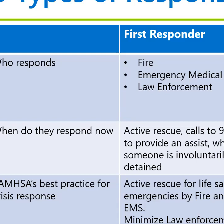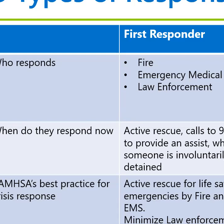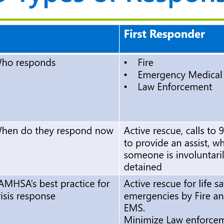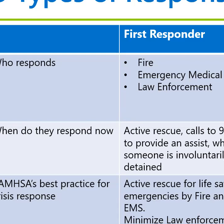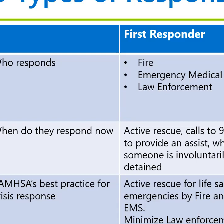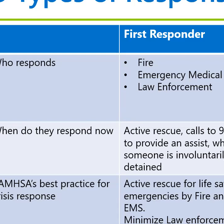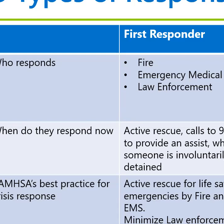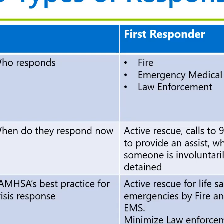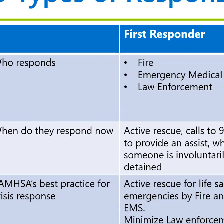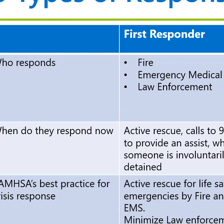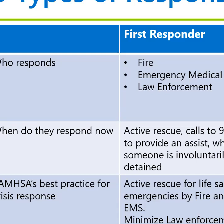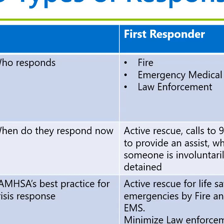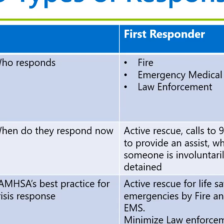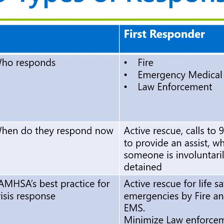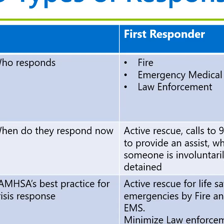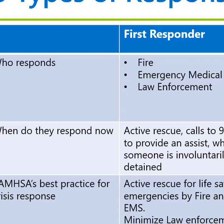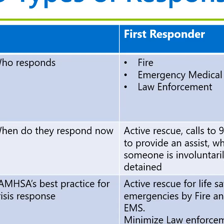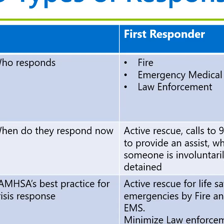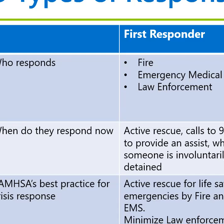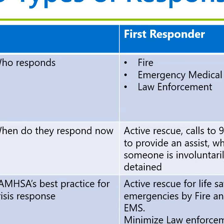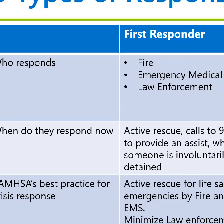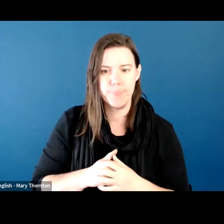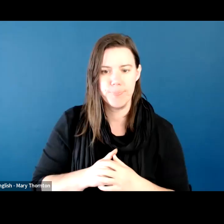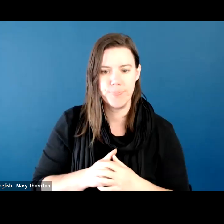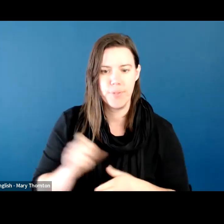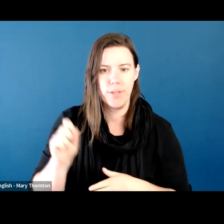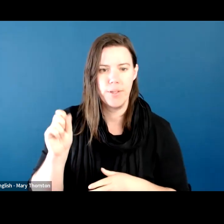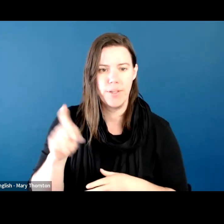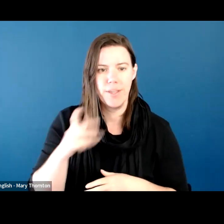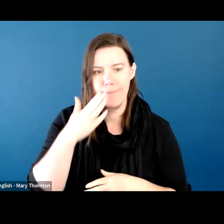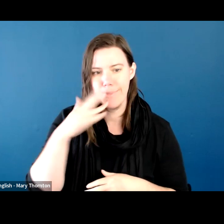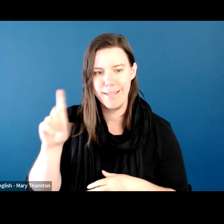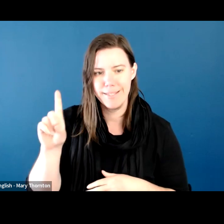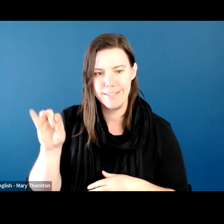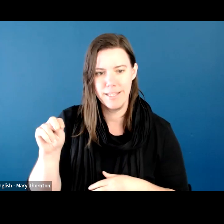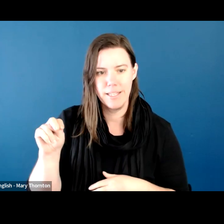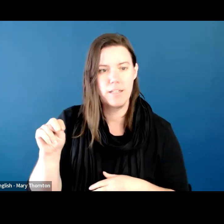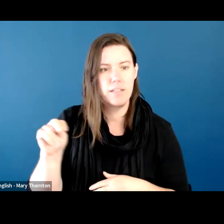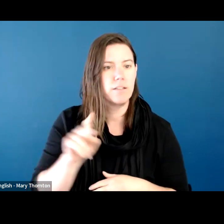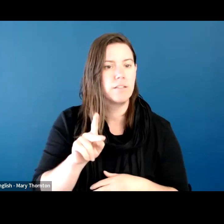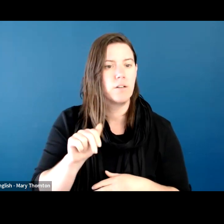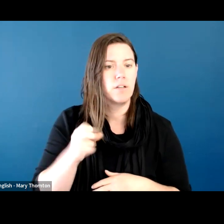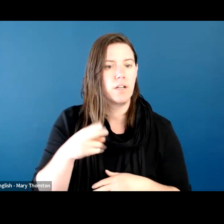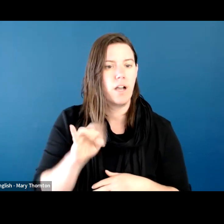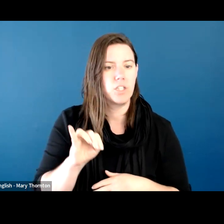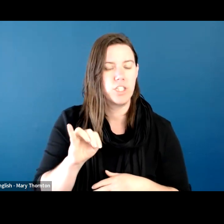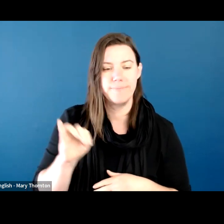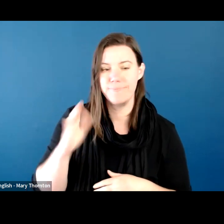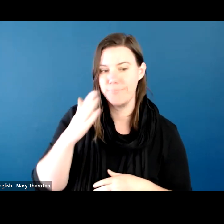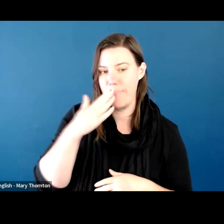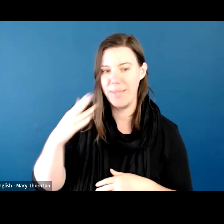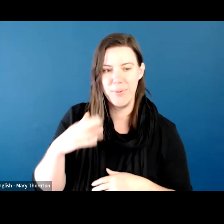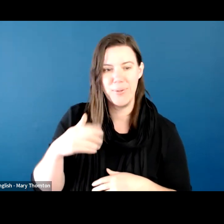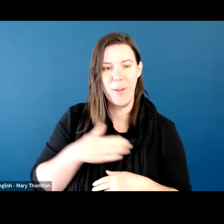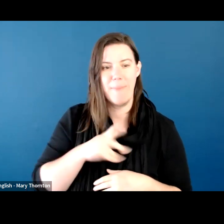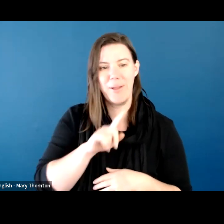Thanks for jumping in there, Dylan. Kashi. Thank you. My question was actually related to that slide. Sorry,